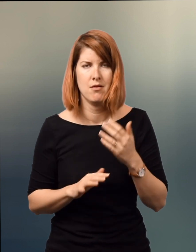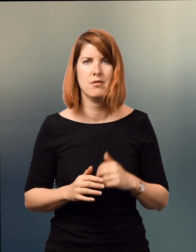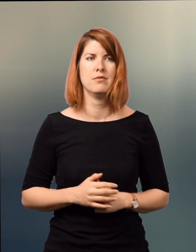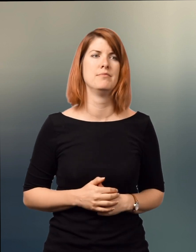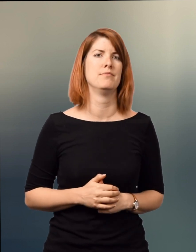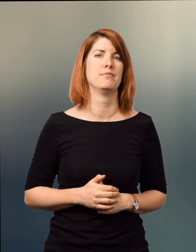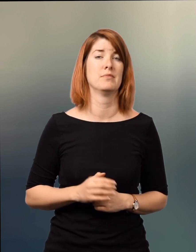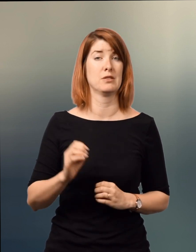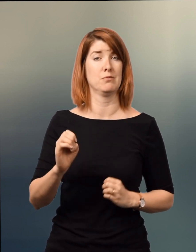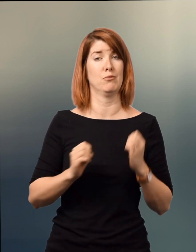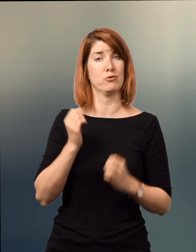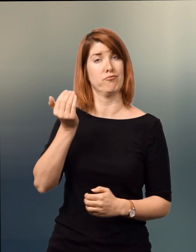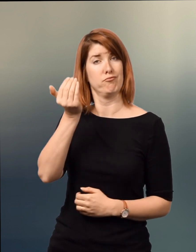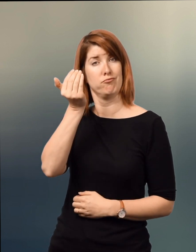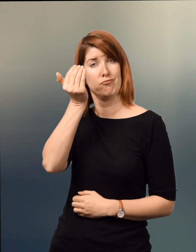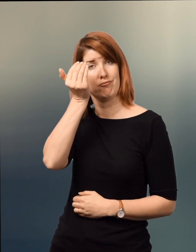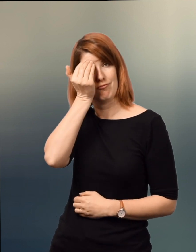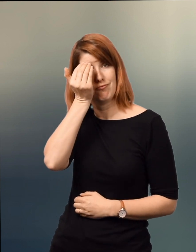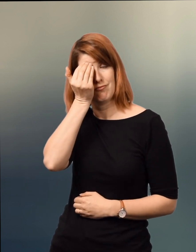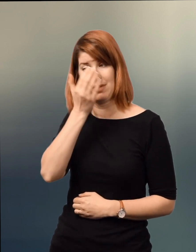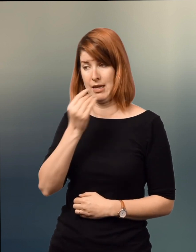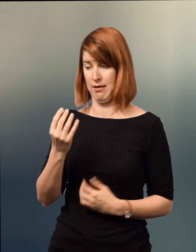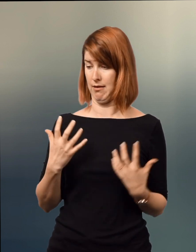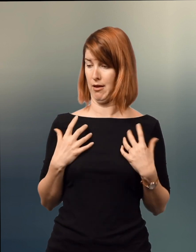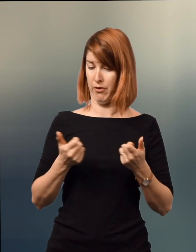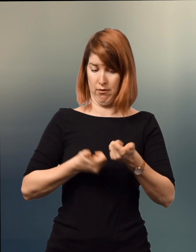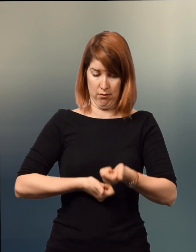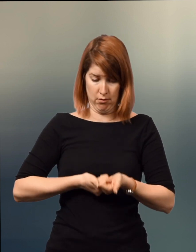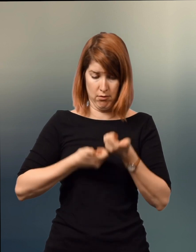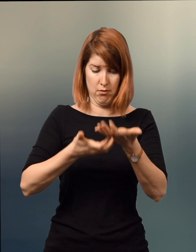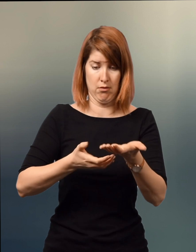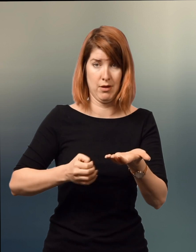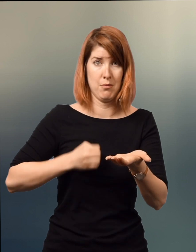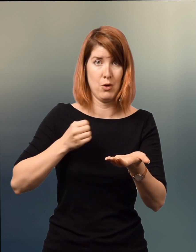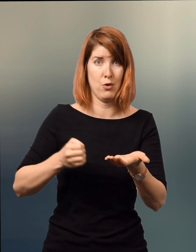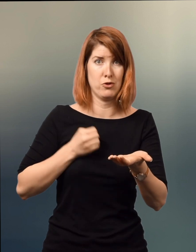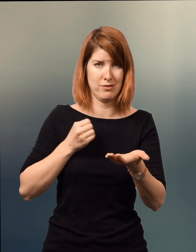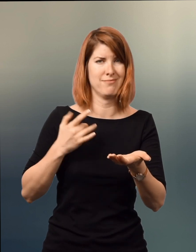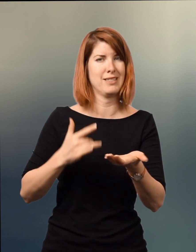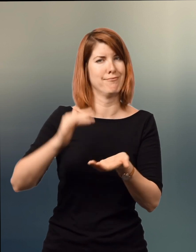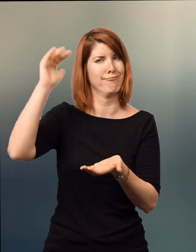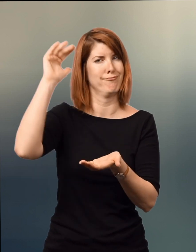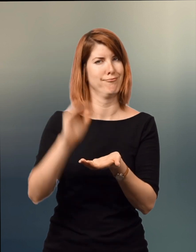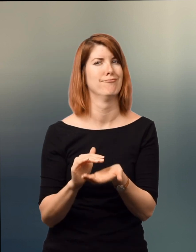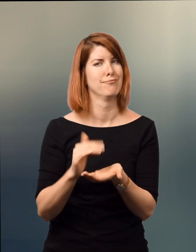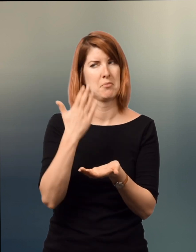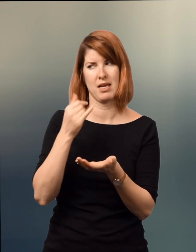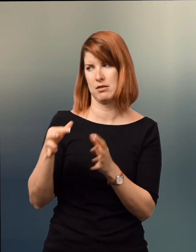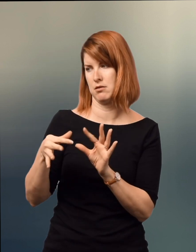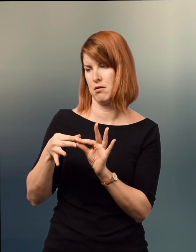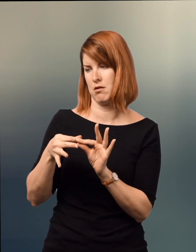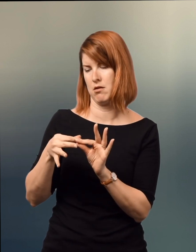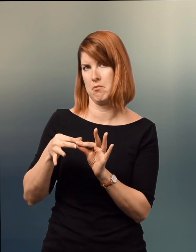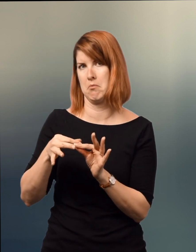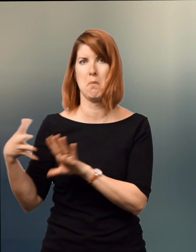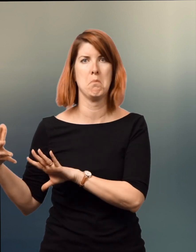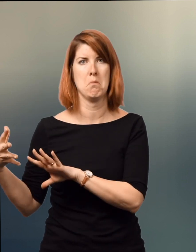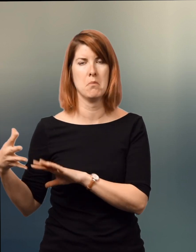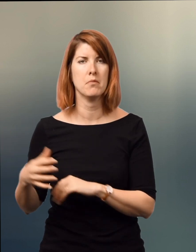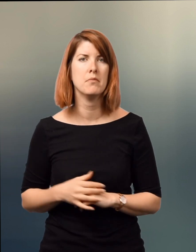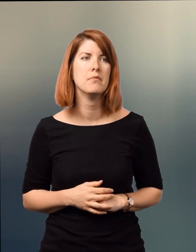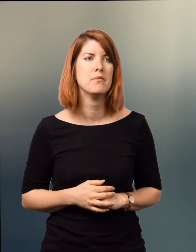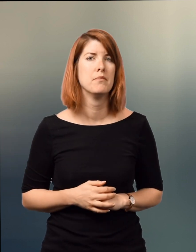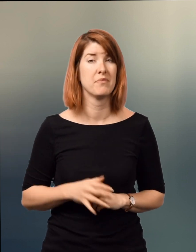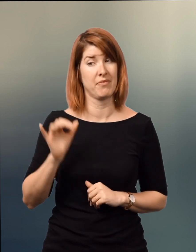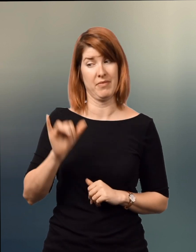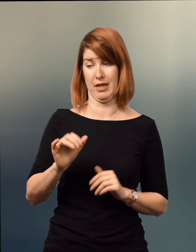behave in problematic ways. Emotional awareness and healthy expression of emotions is also negatively impacted by